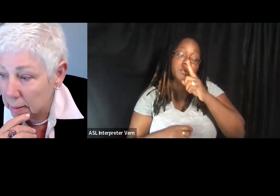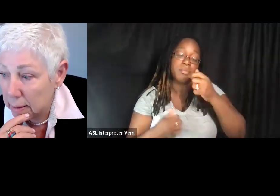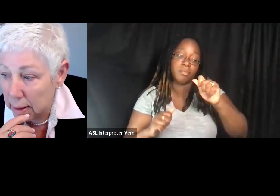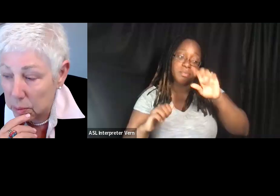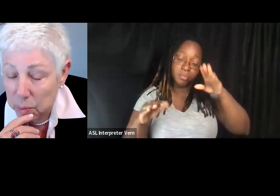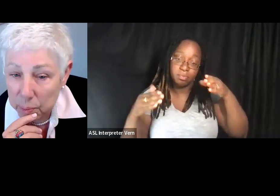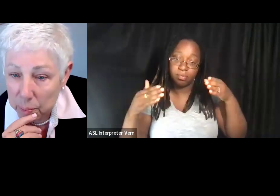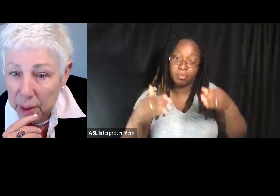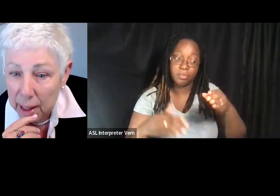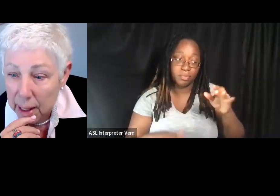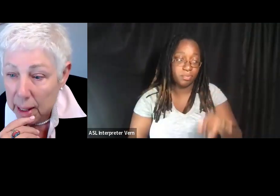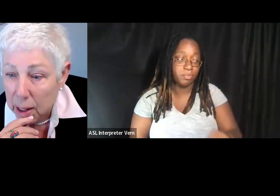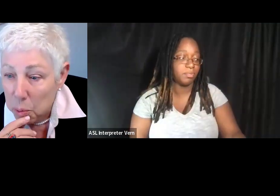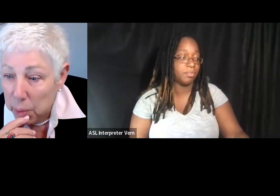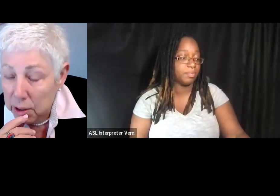that.